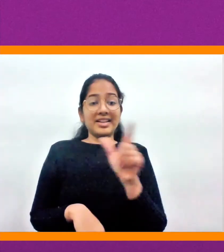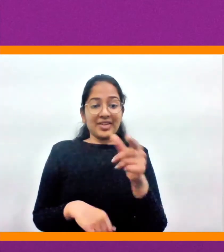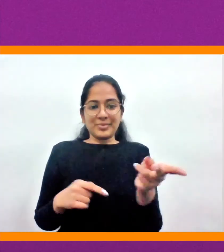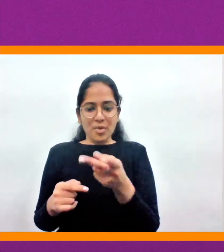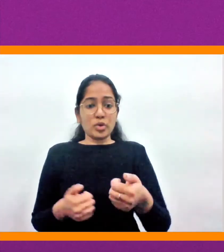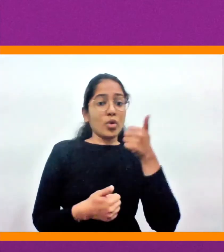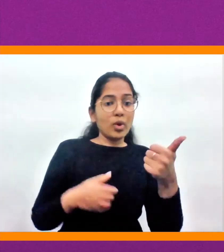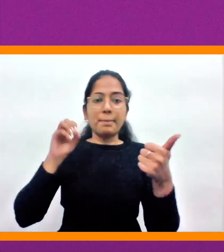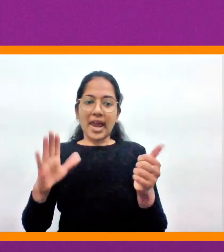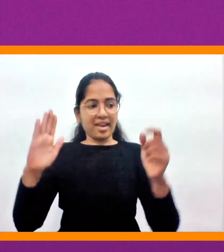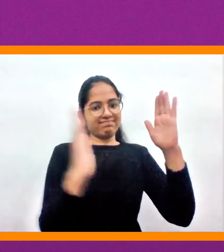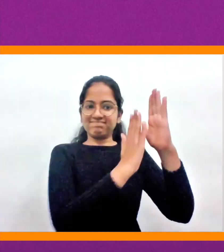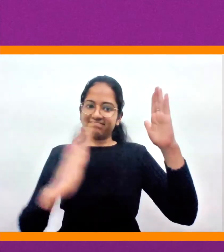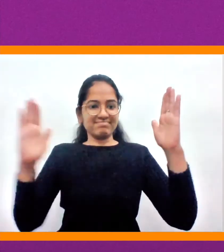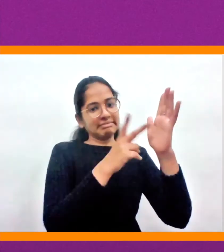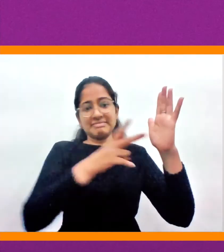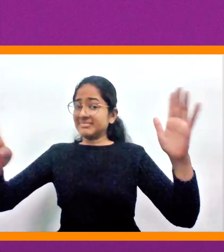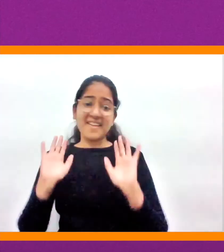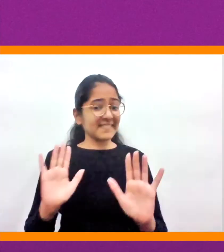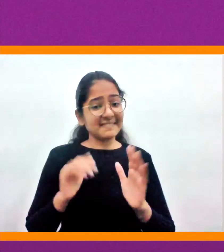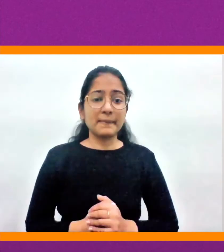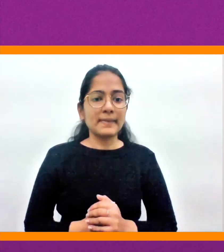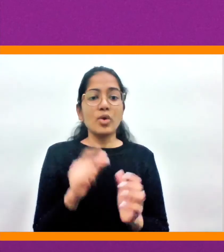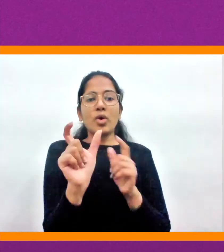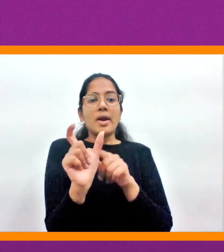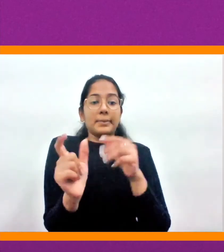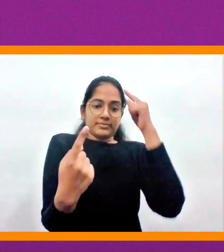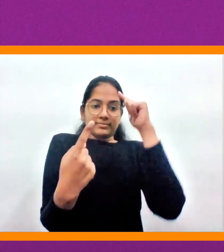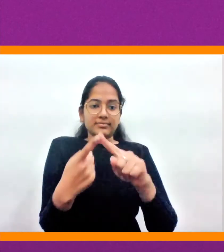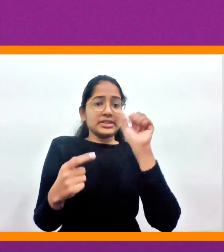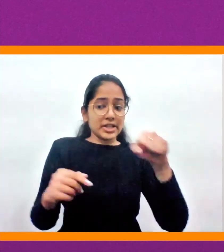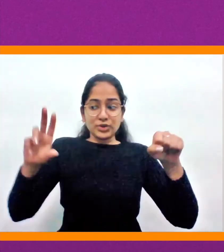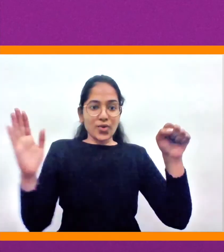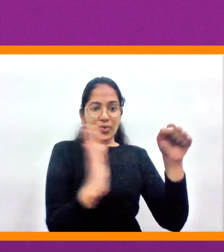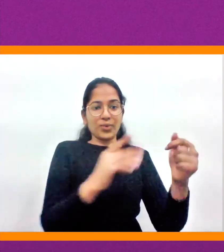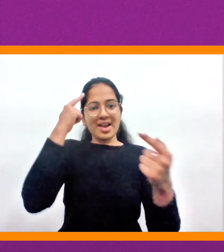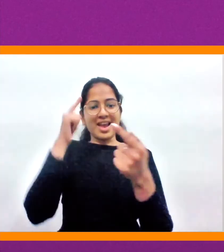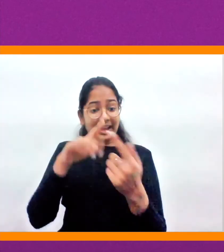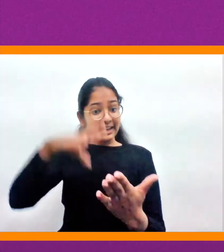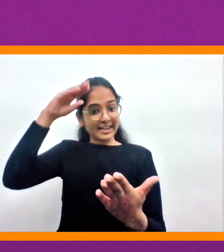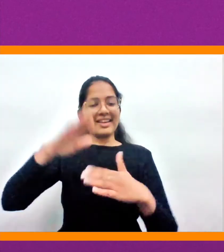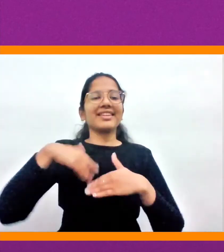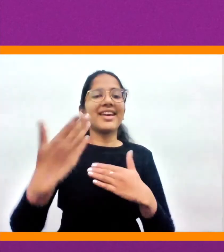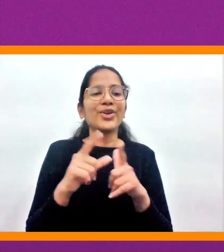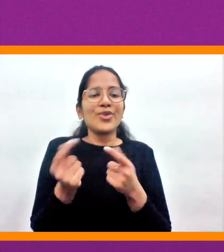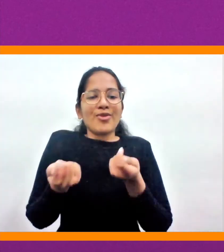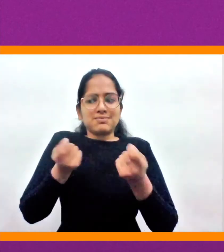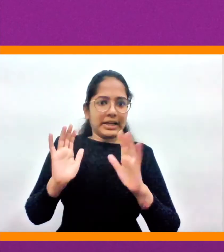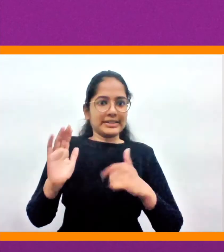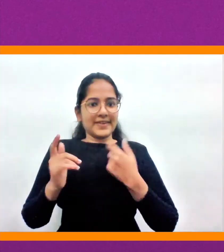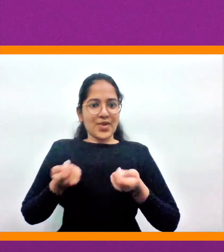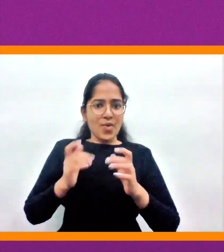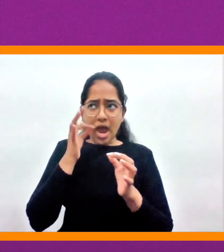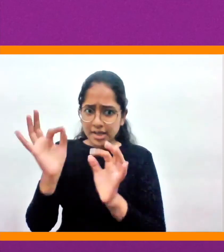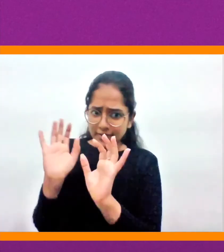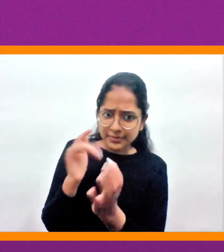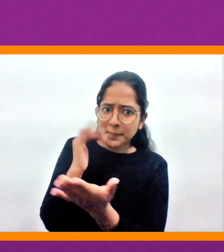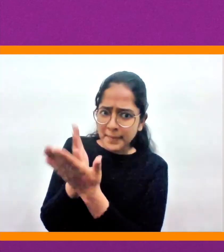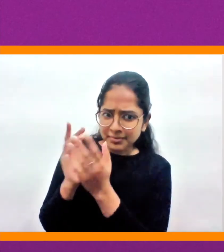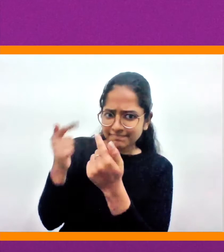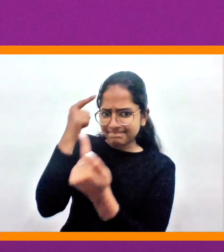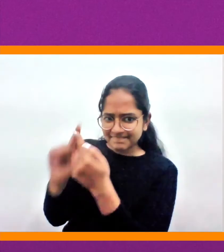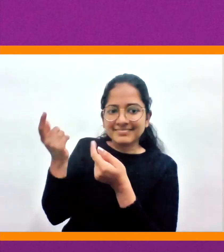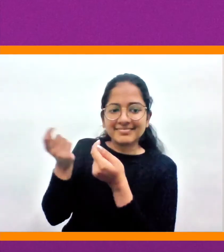else's boundaries, and then make sure to respect them and not to violate them, we can't expect to shift the culture. We need